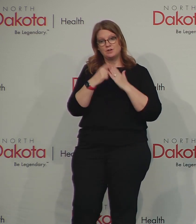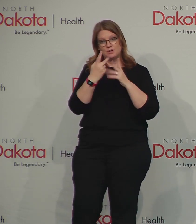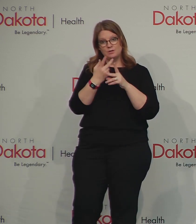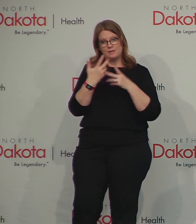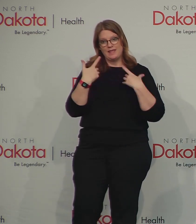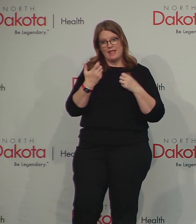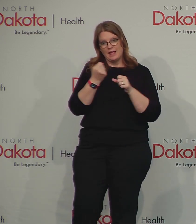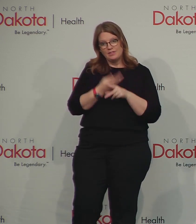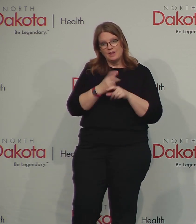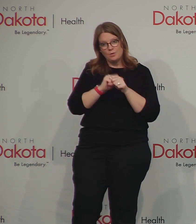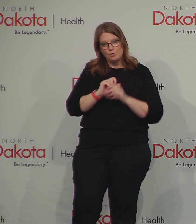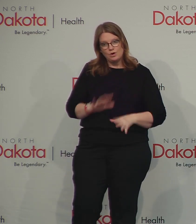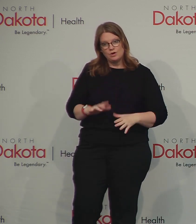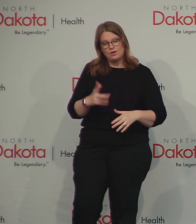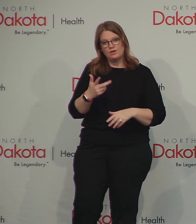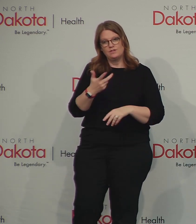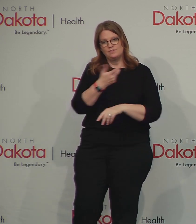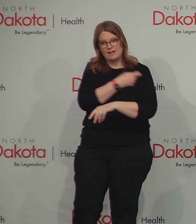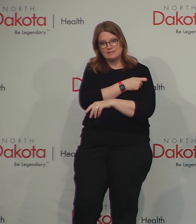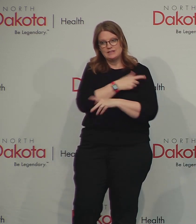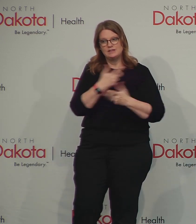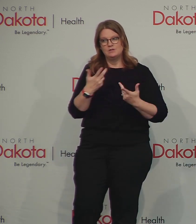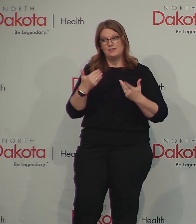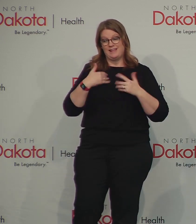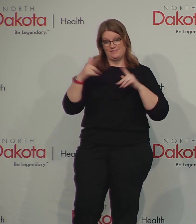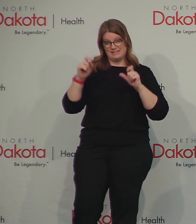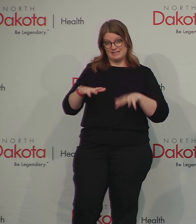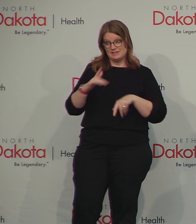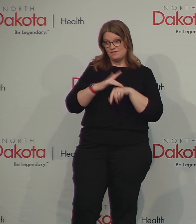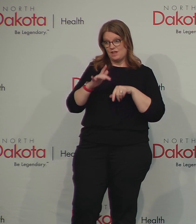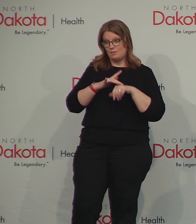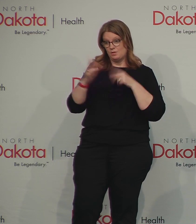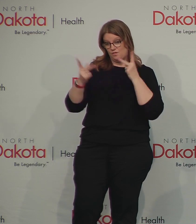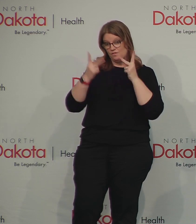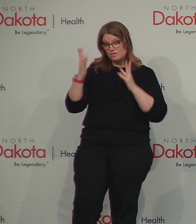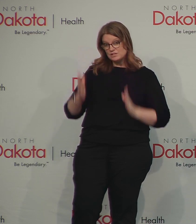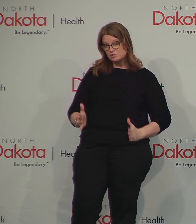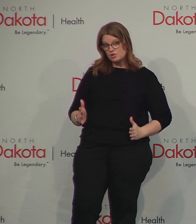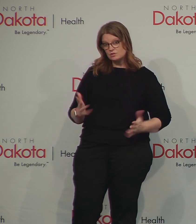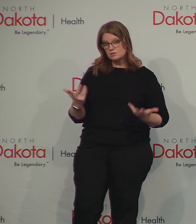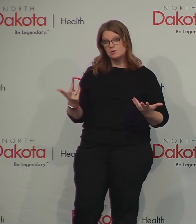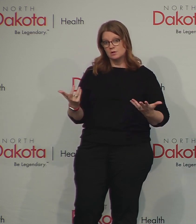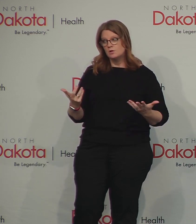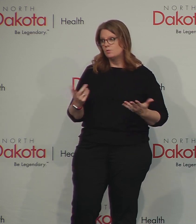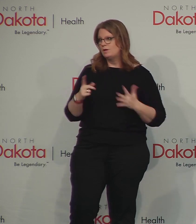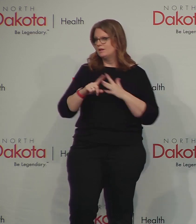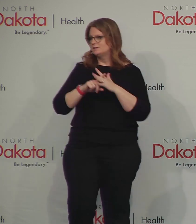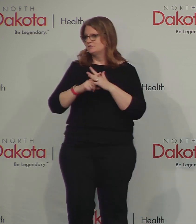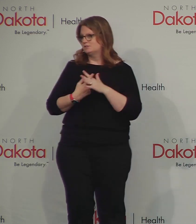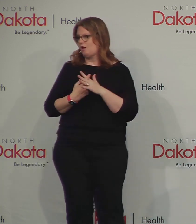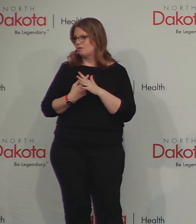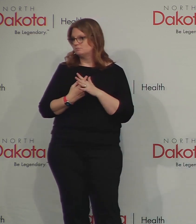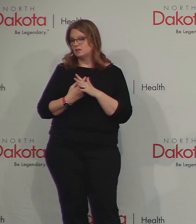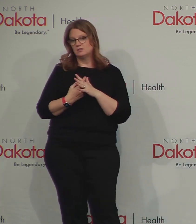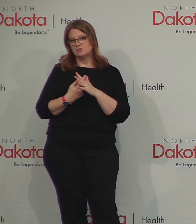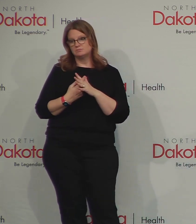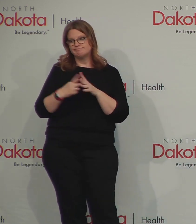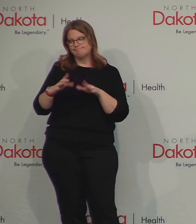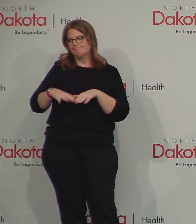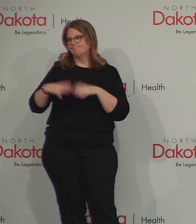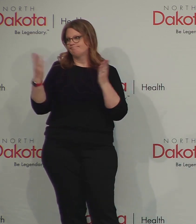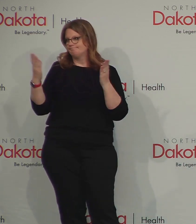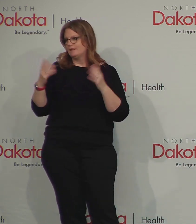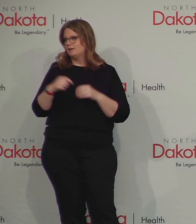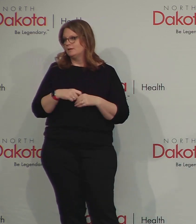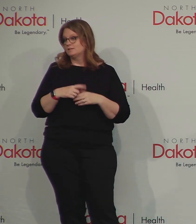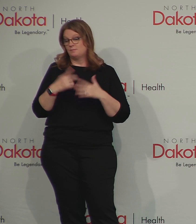every resident vaccinated, and we've got tests available for visitors, we can start opening the door on that. So some of these big challenges that we've